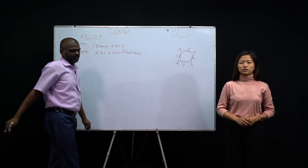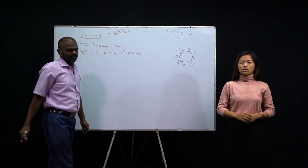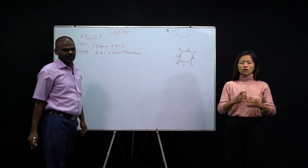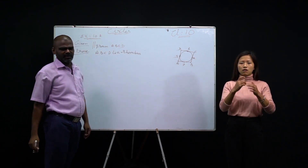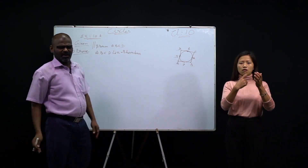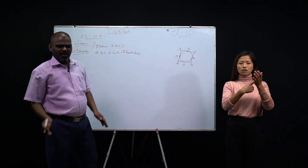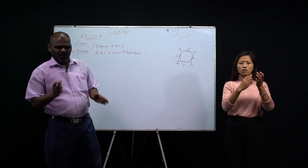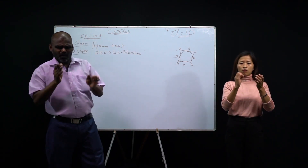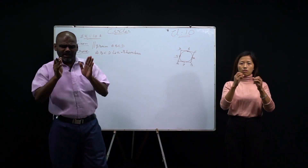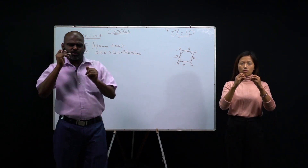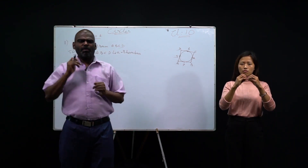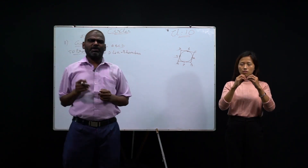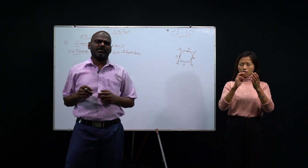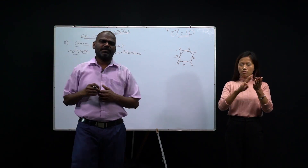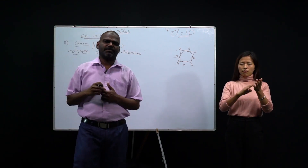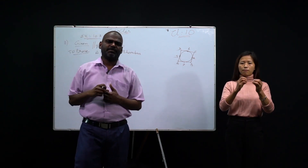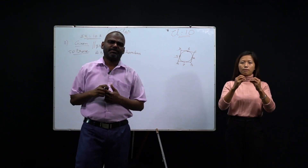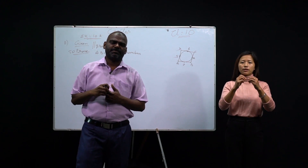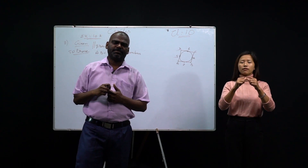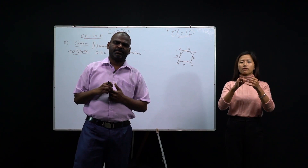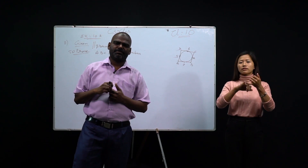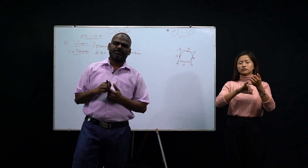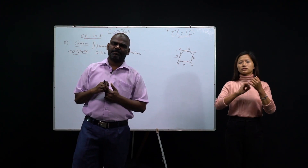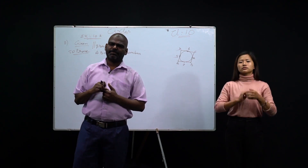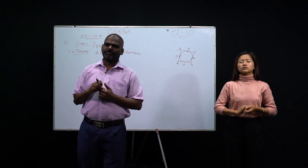rhombus. What is rhombus?